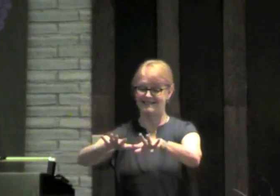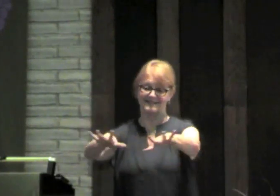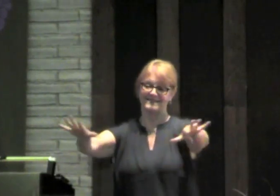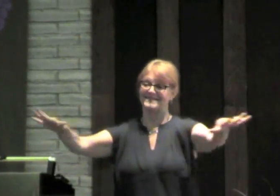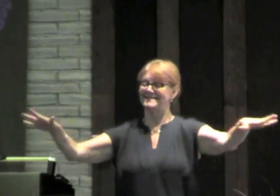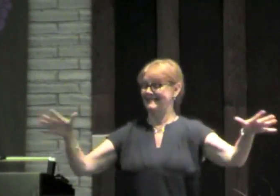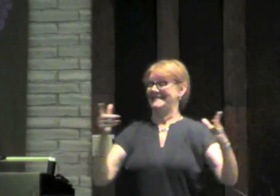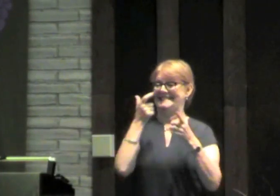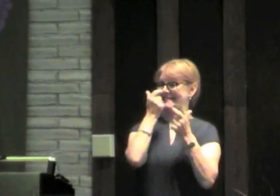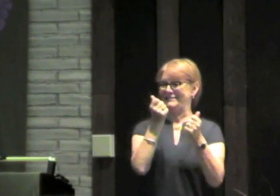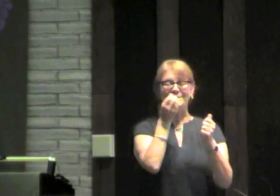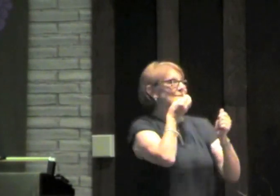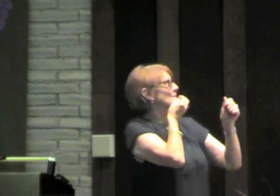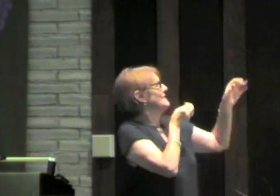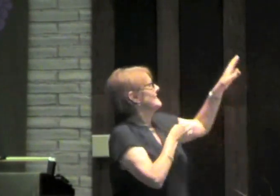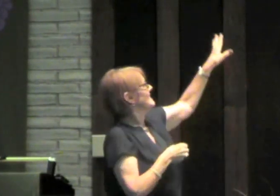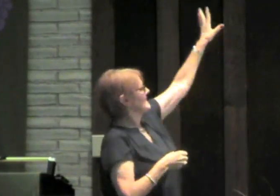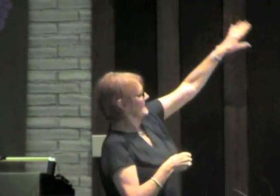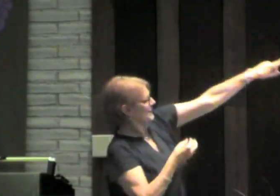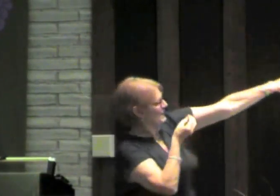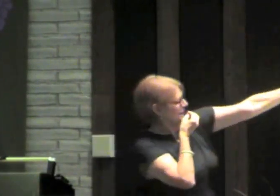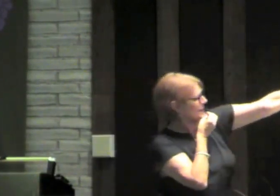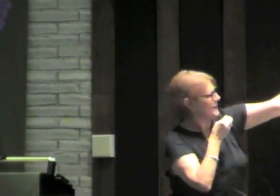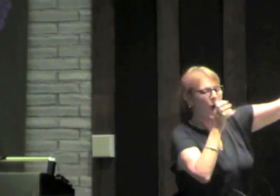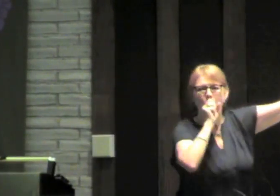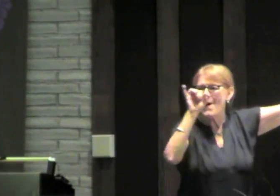and cod and a wide assortment of seafoods.